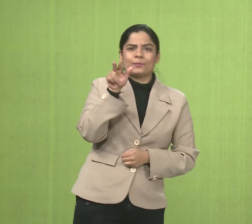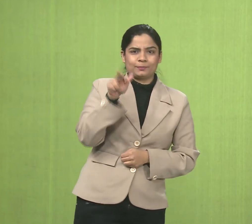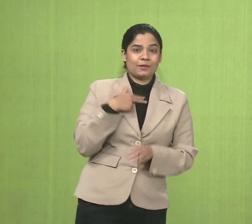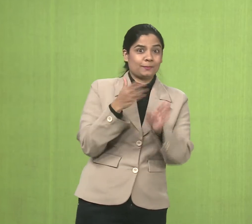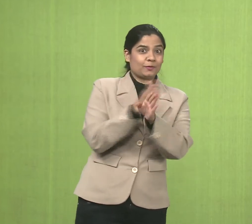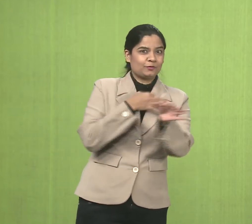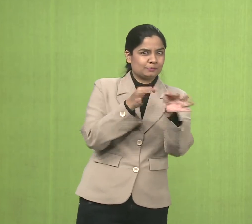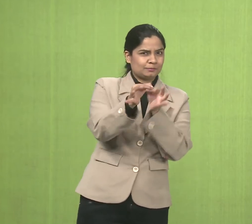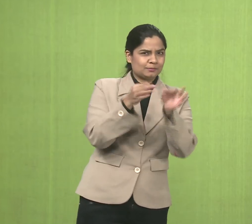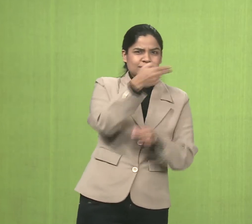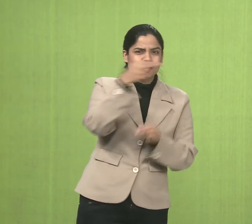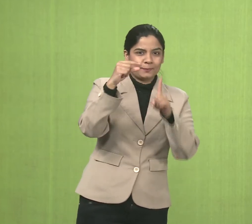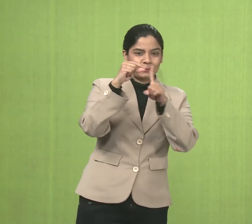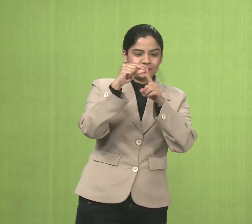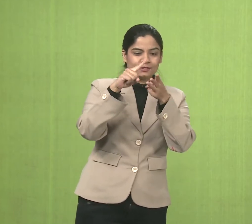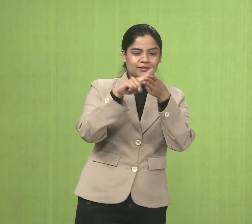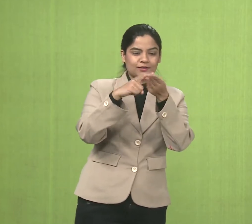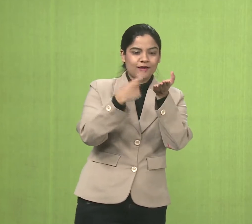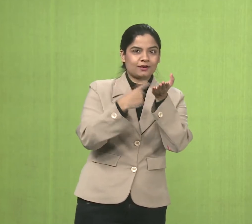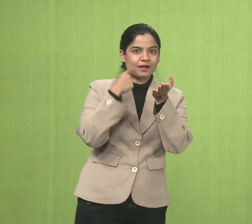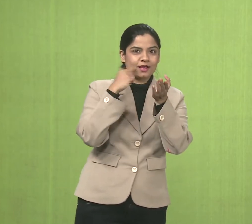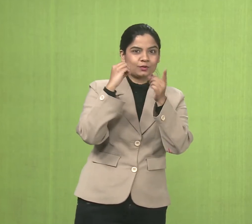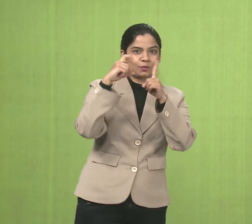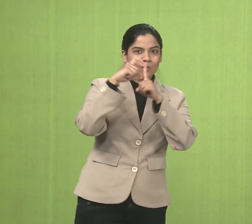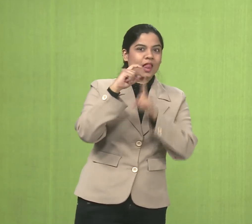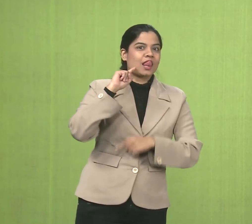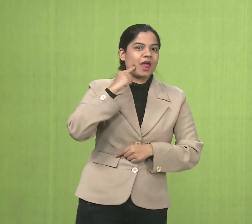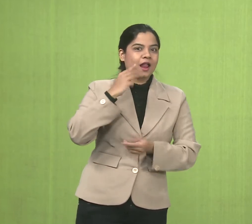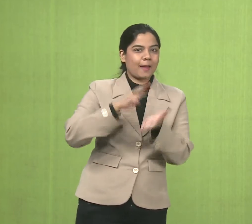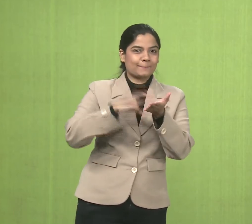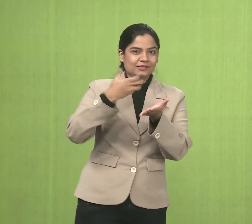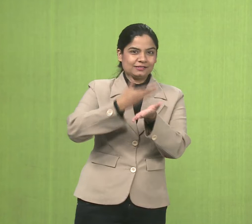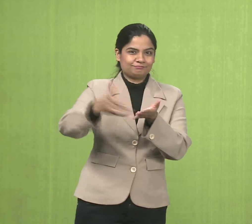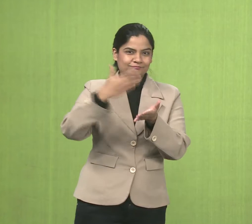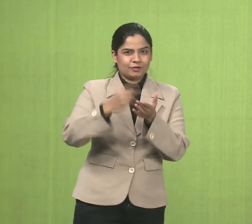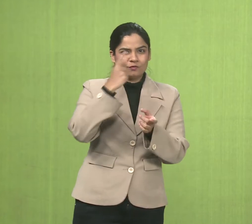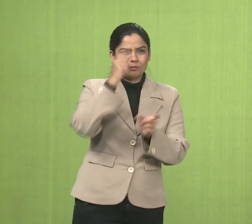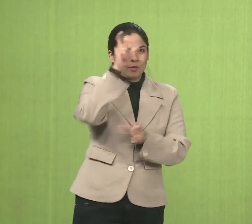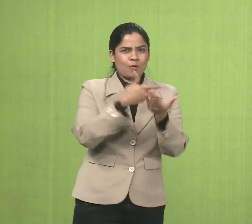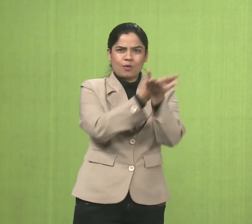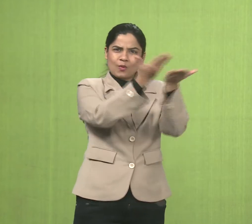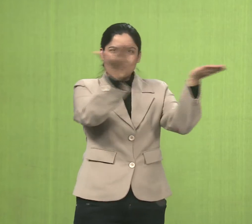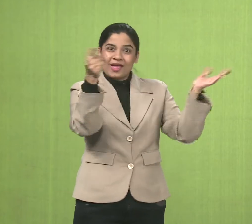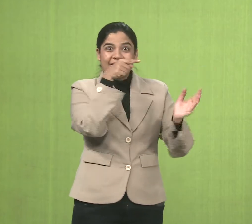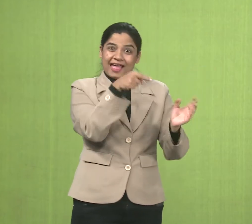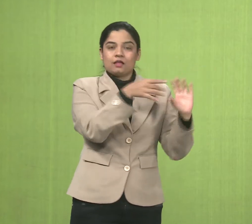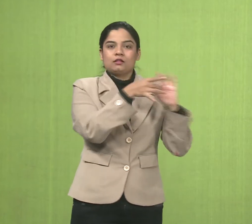Menstrual cycle, remember I had explained to you what is period, something that women bleed out